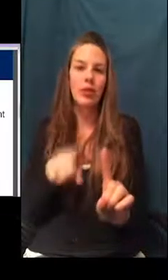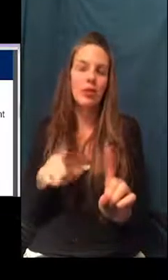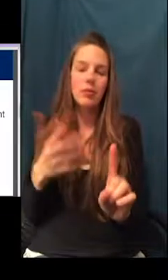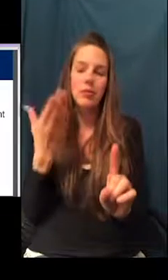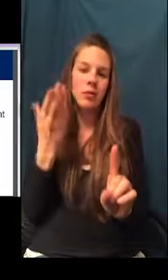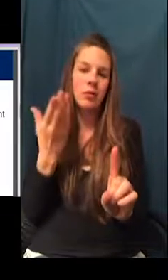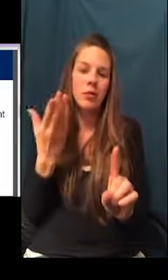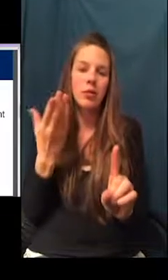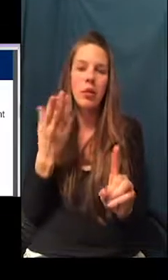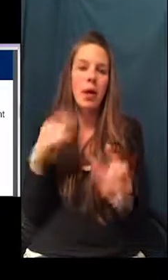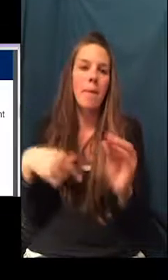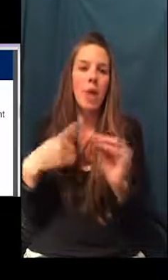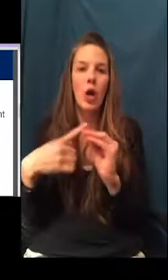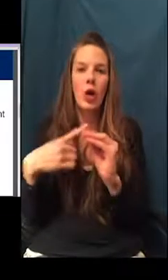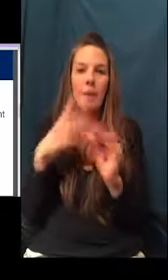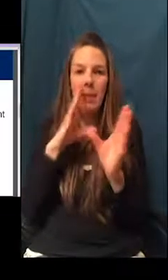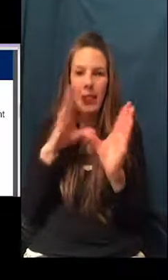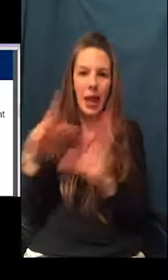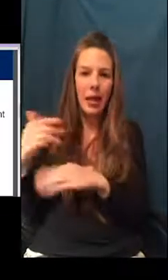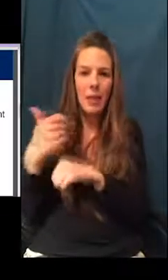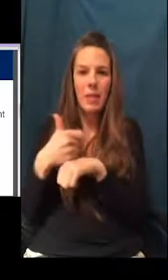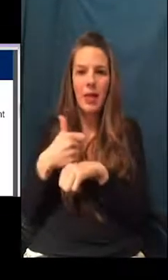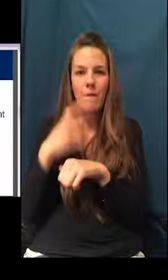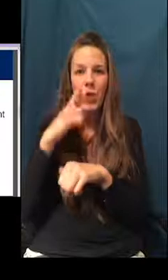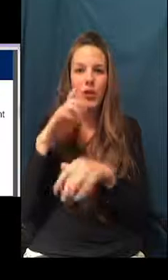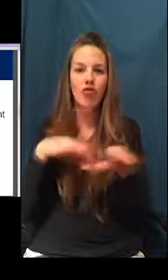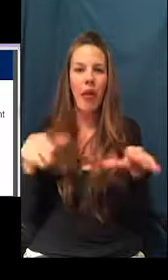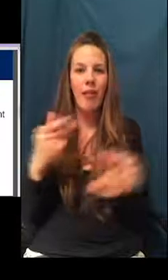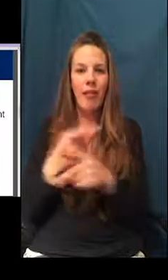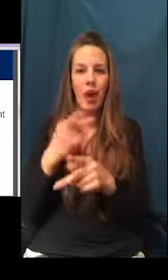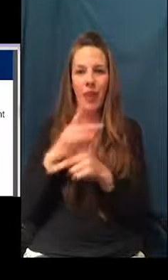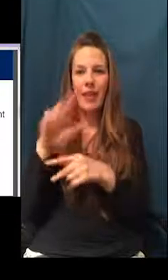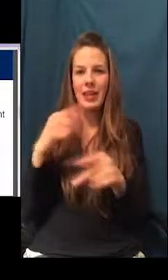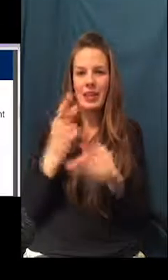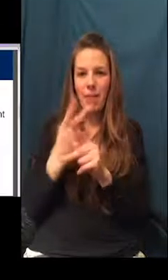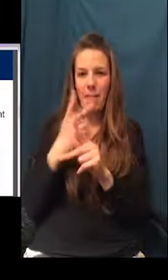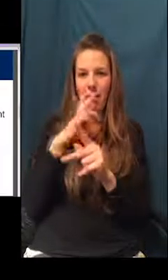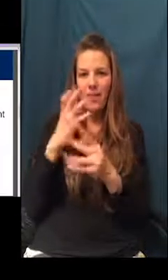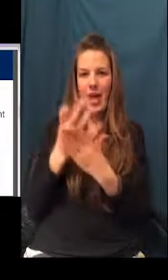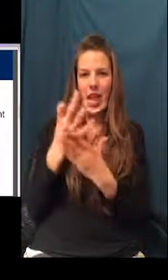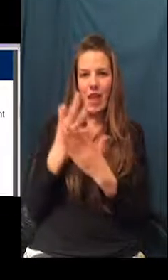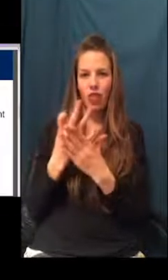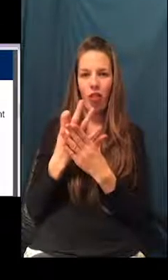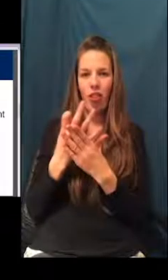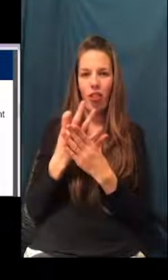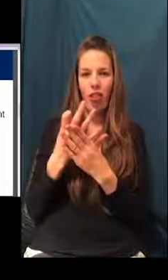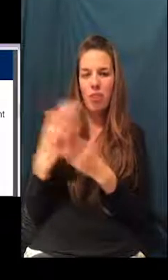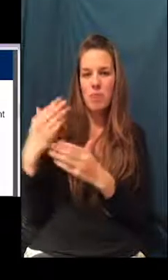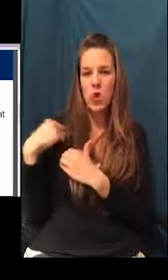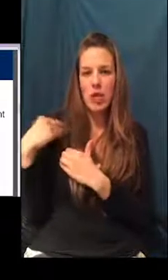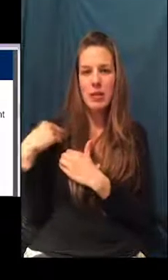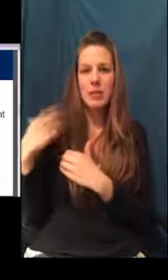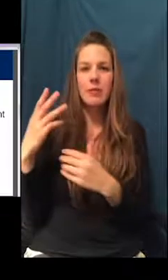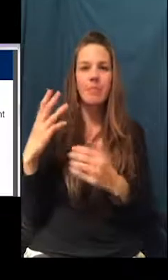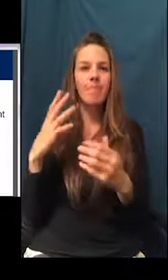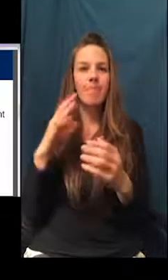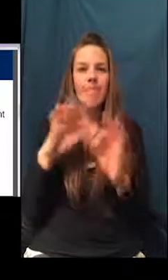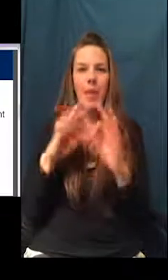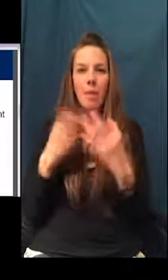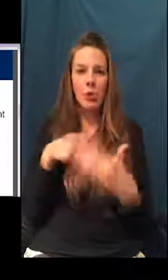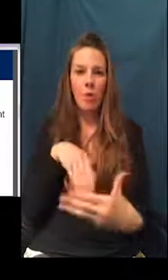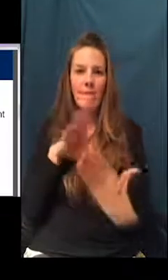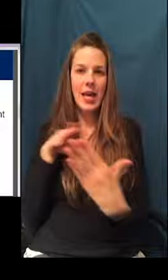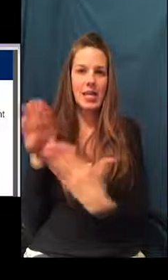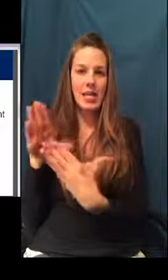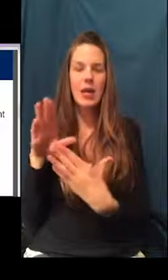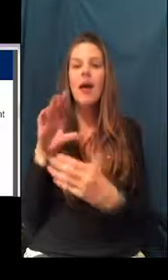about, you know, a plan in place for childcare or those type of financial burdens that families are facing,